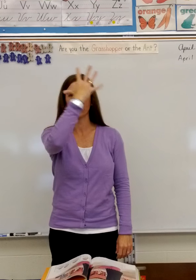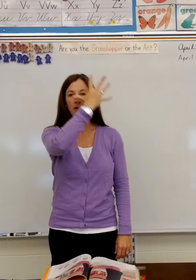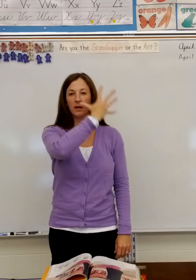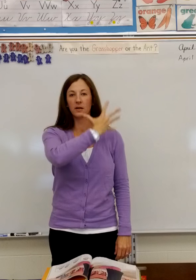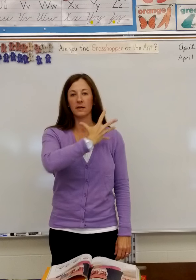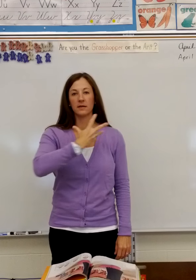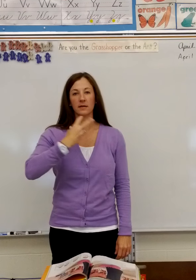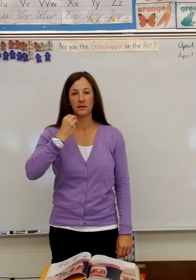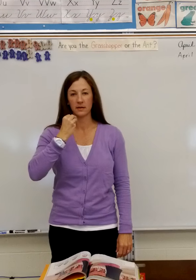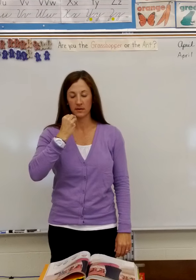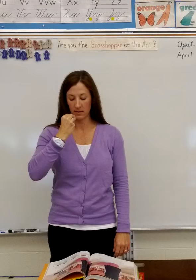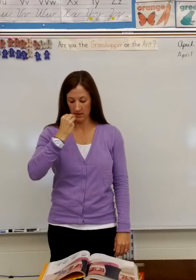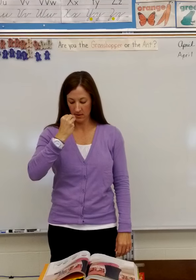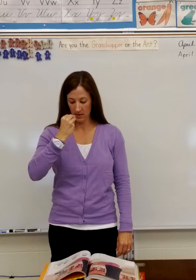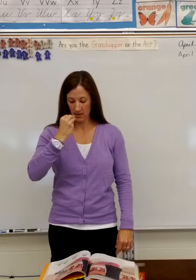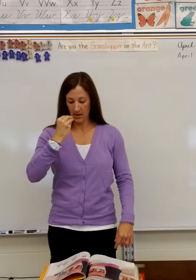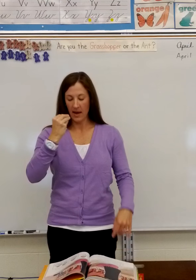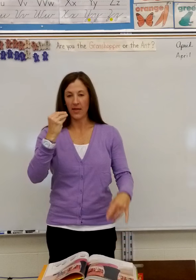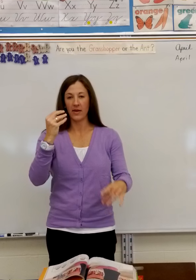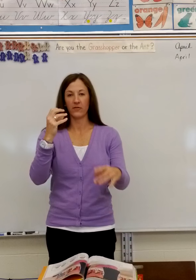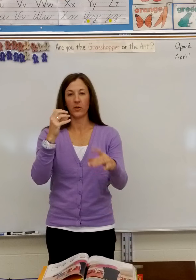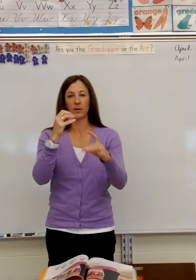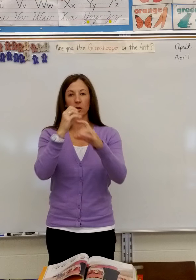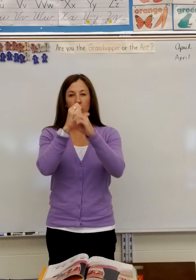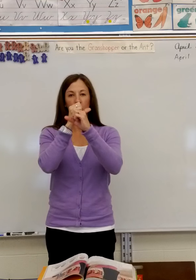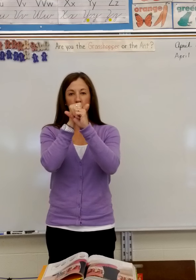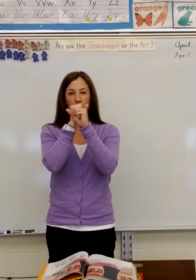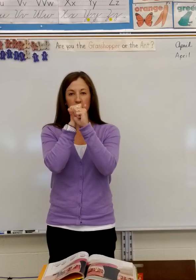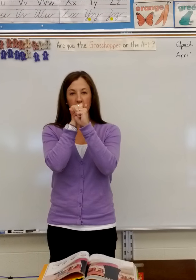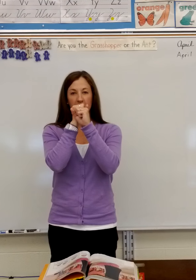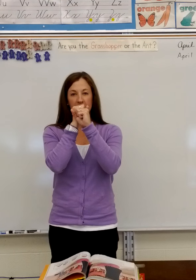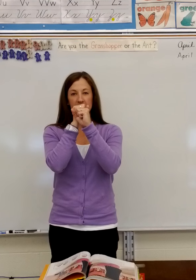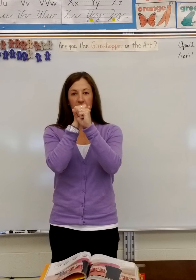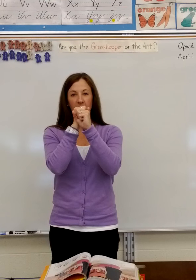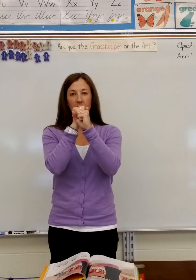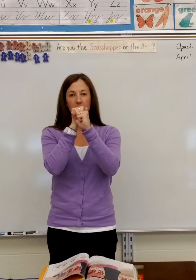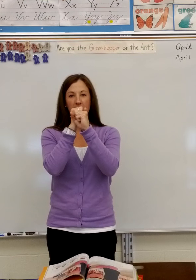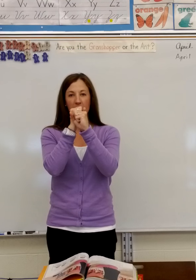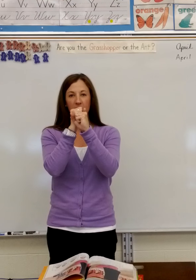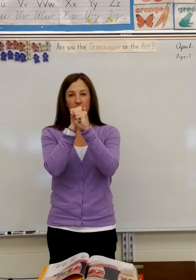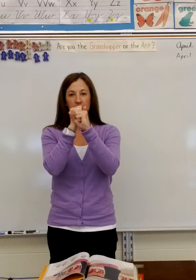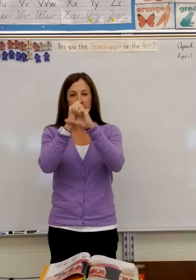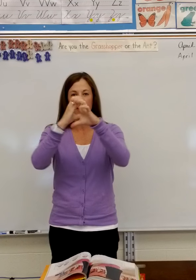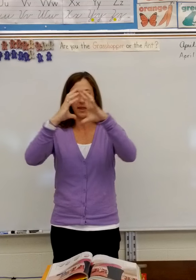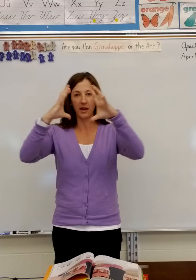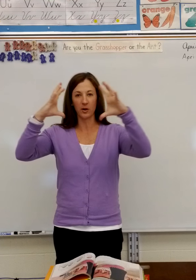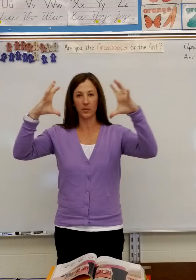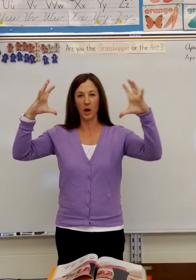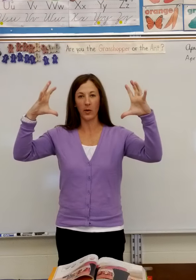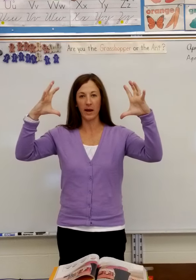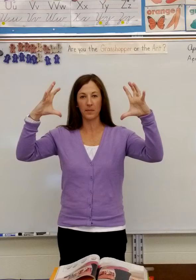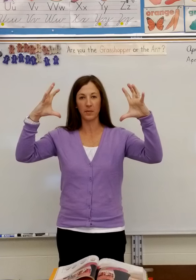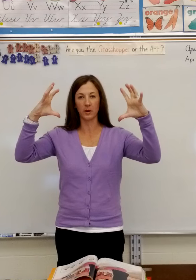Beautiful. And then for balloons, you put your hands in front of your mouth and pretend like you're blowing up a